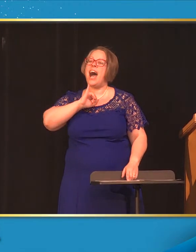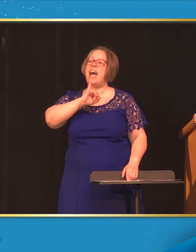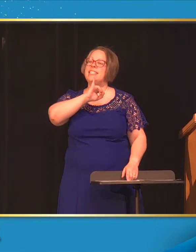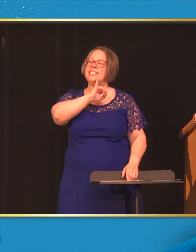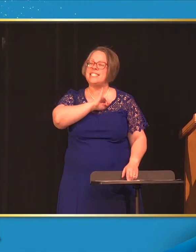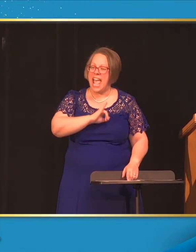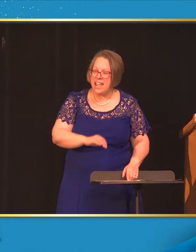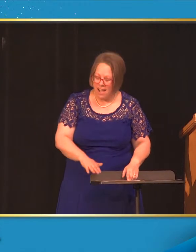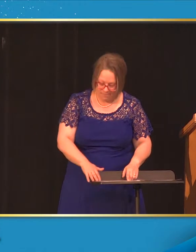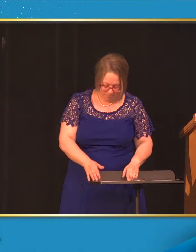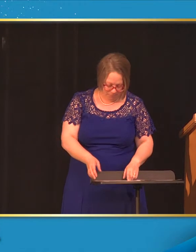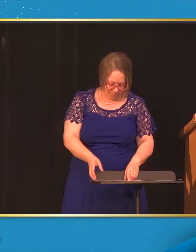Isaiah,